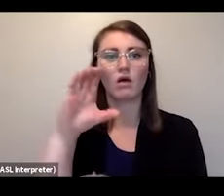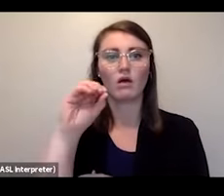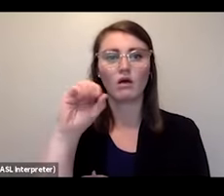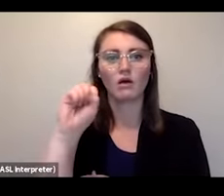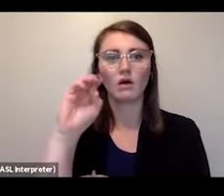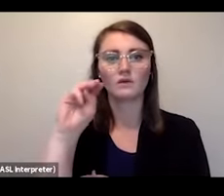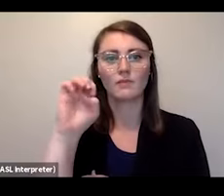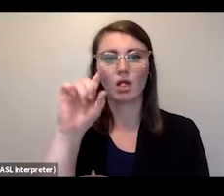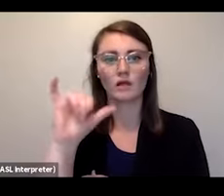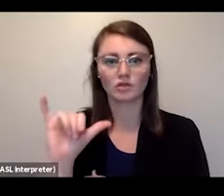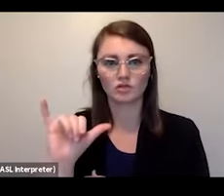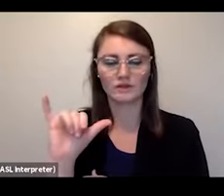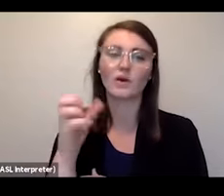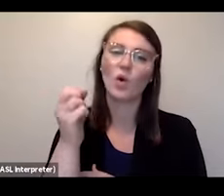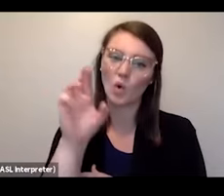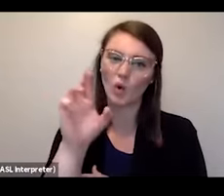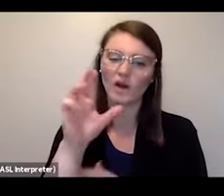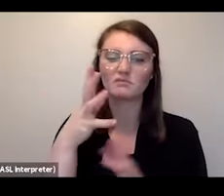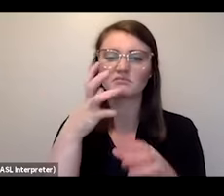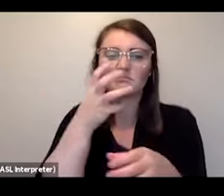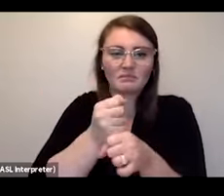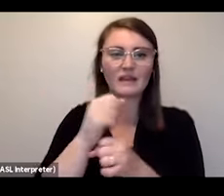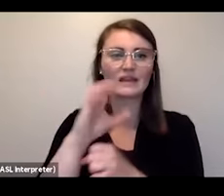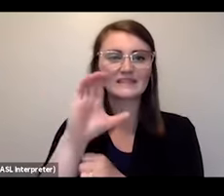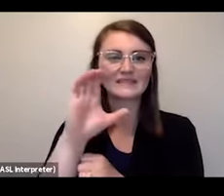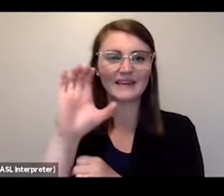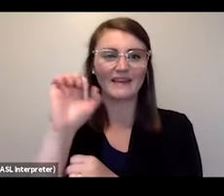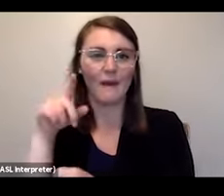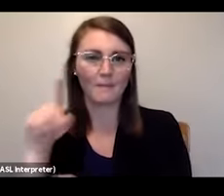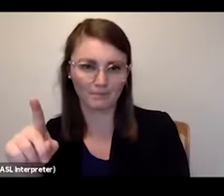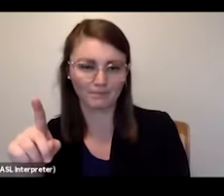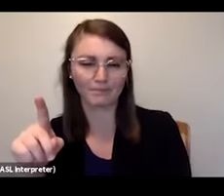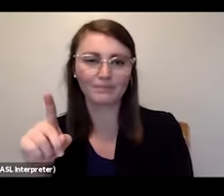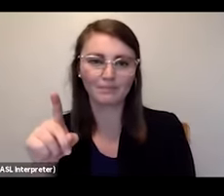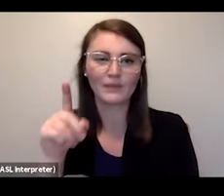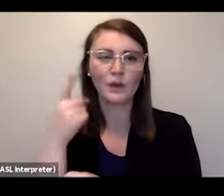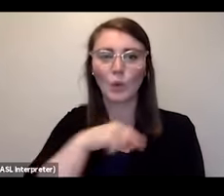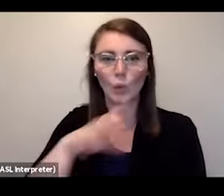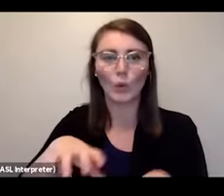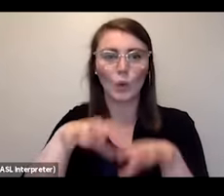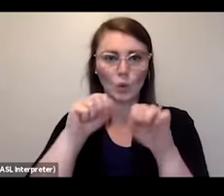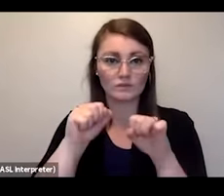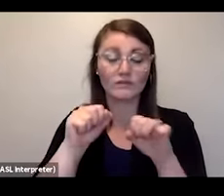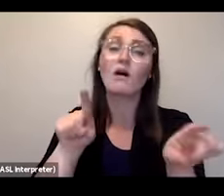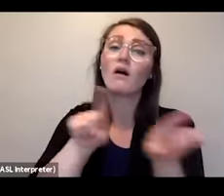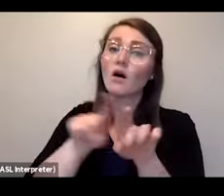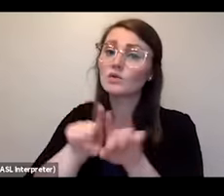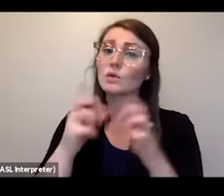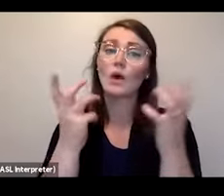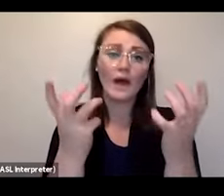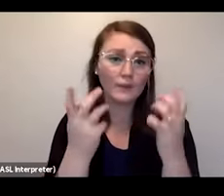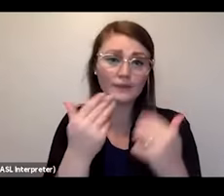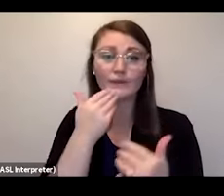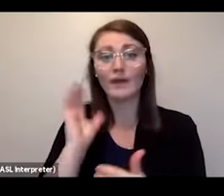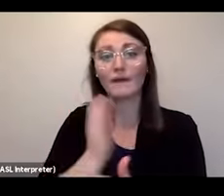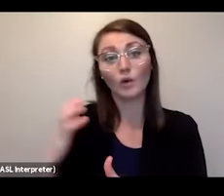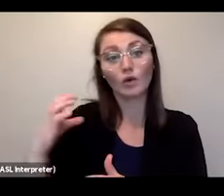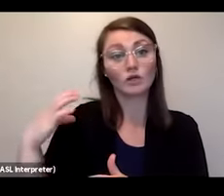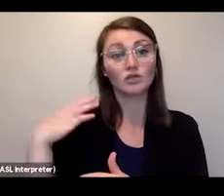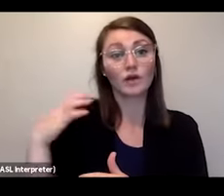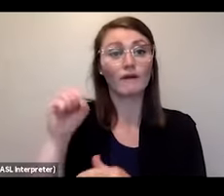CCAPP. I would like to thank my amazing supervisors, Distinguished Professor Dr. David Weinberg, Chair of the Department of Astronomy,